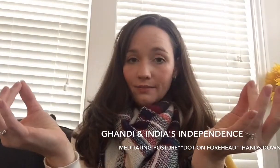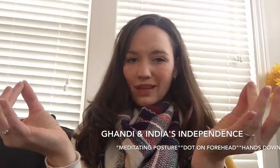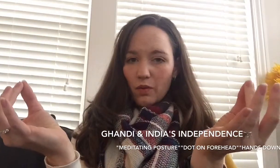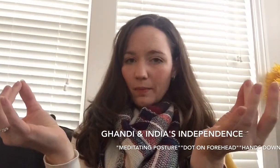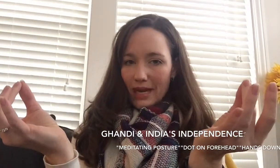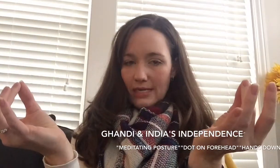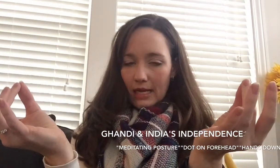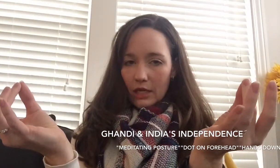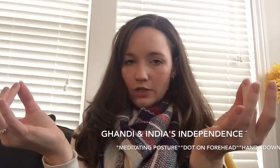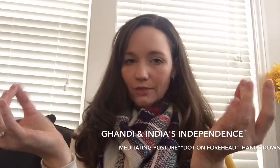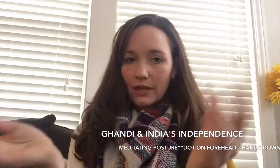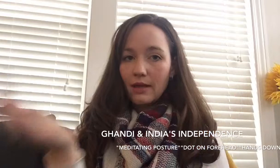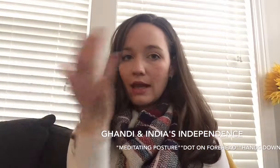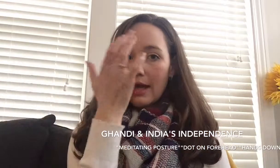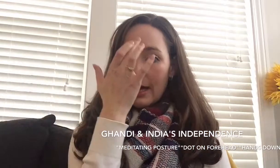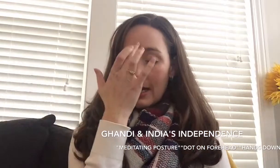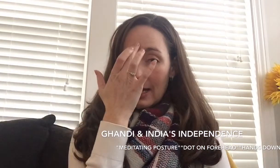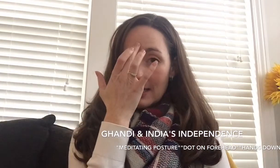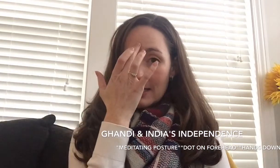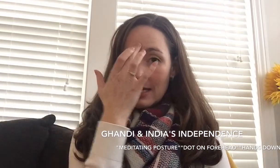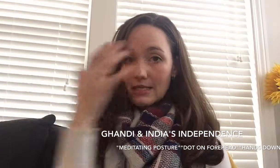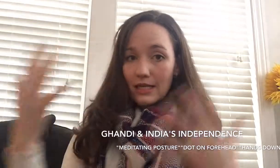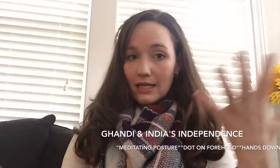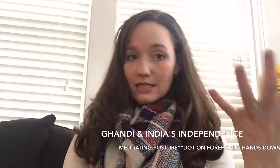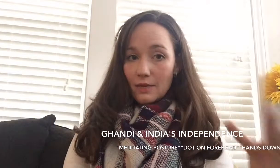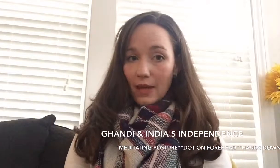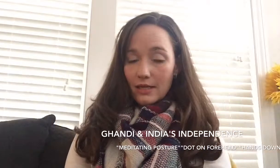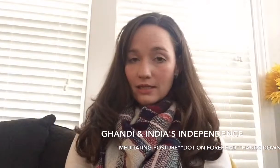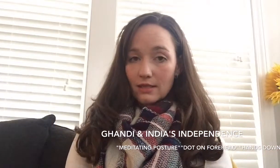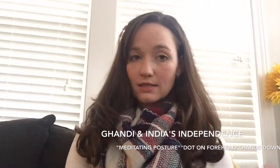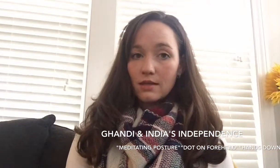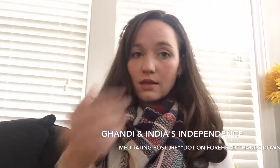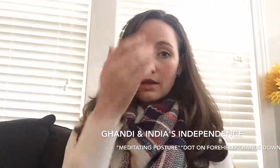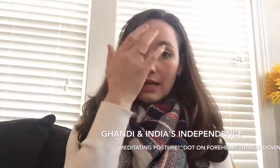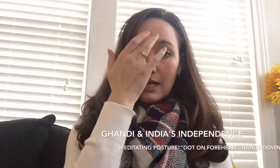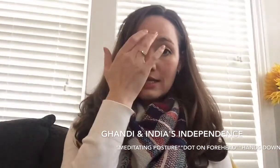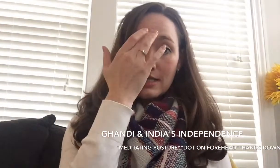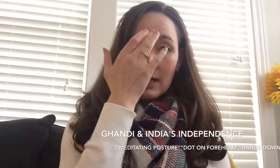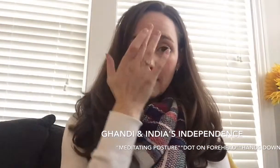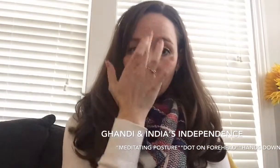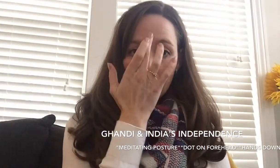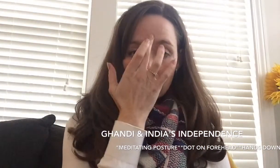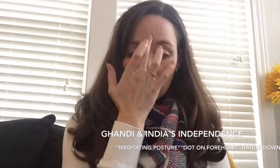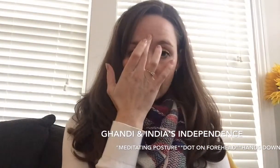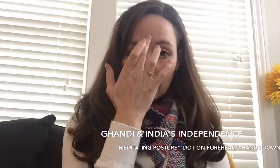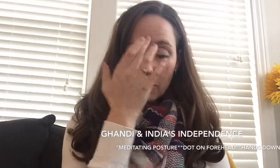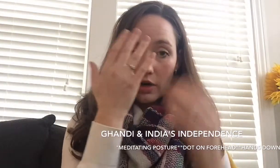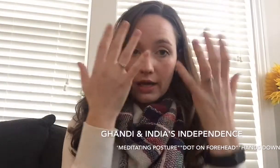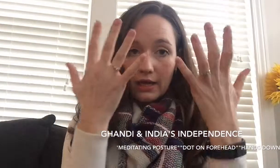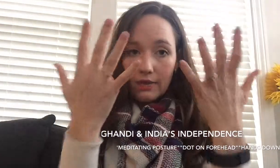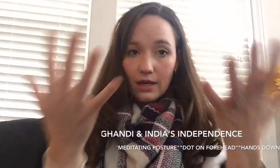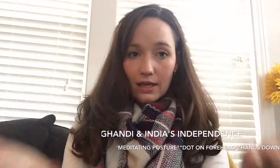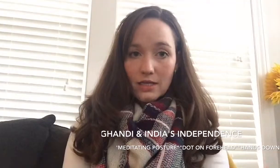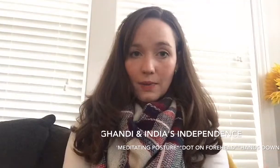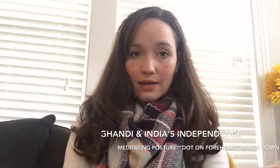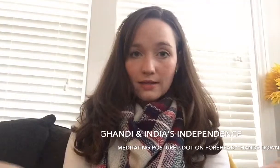like we're meditating or something, and India's independence. India, like a dot on the forehead, and then